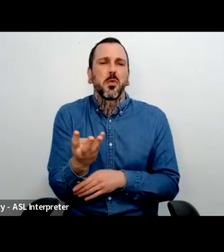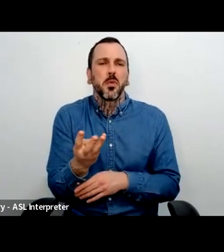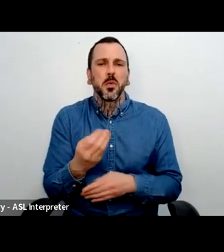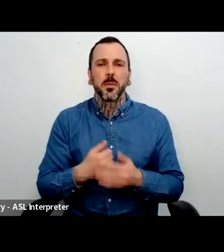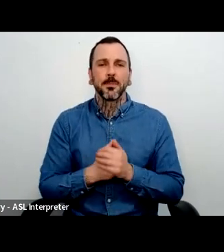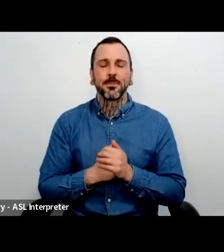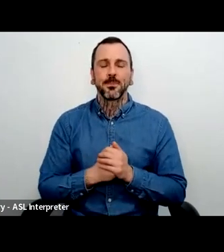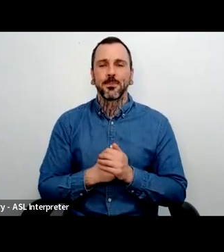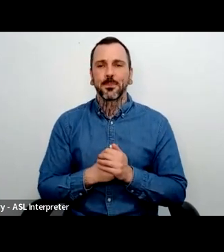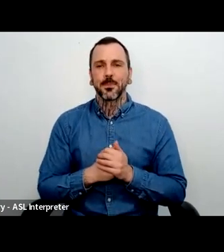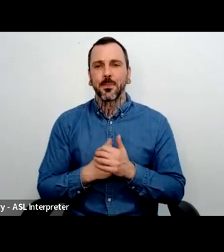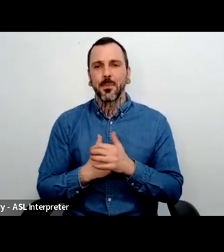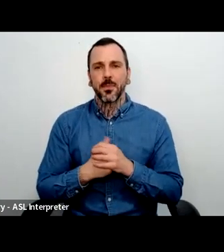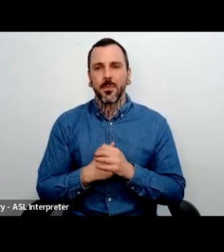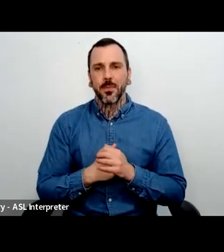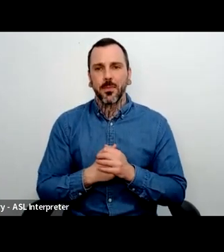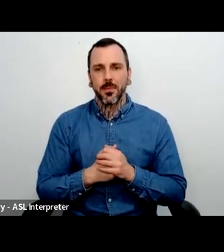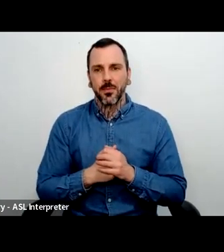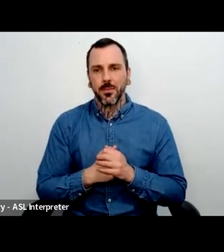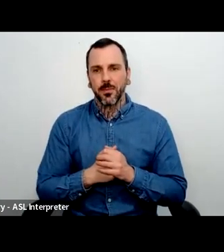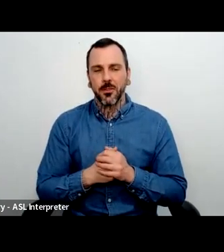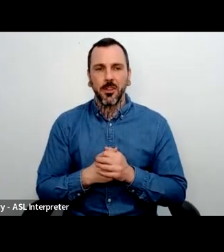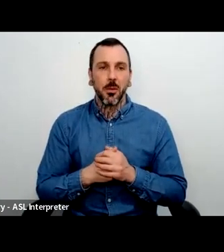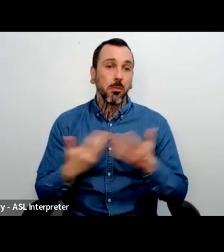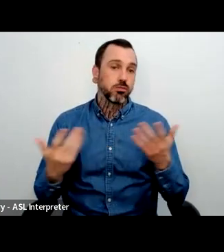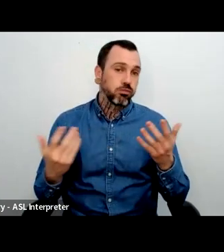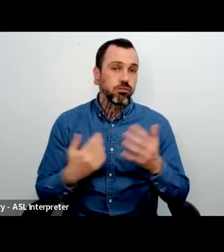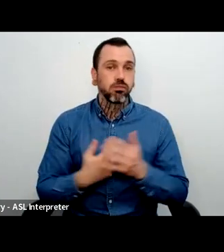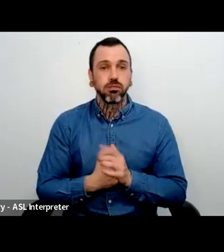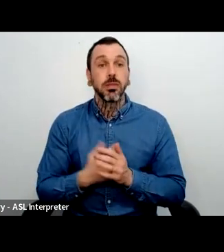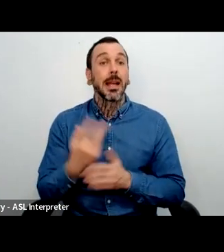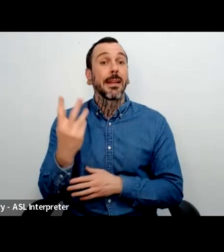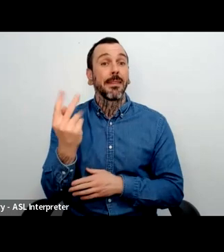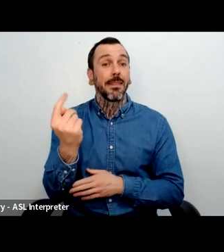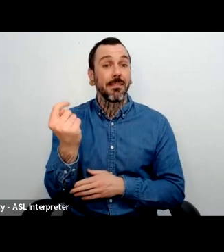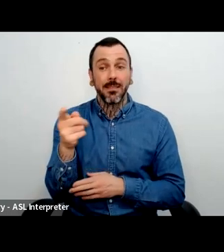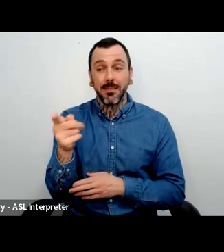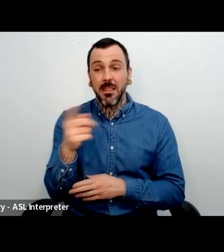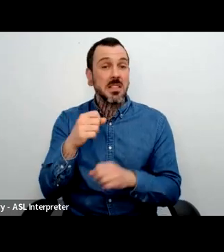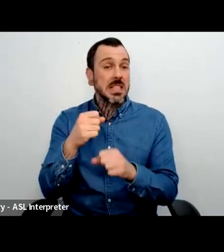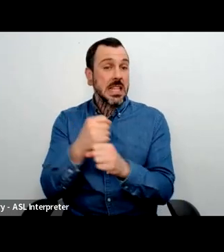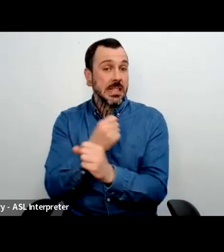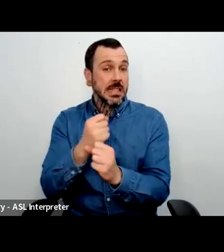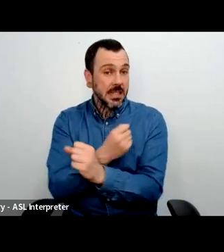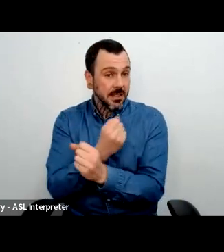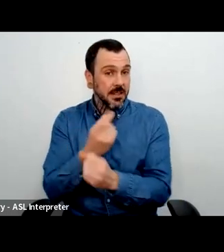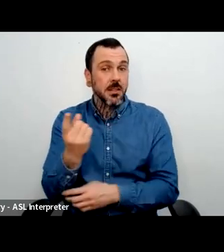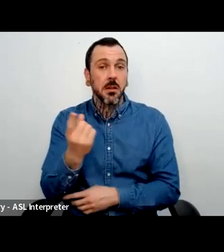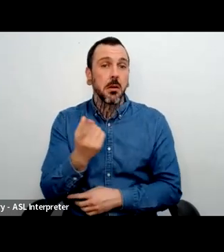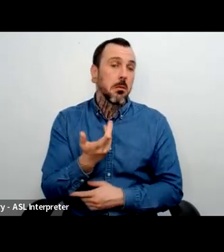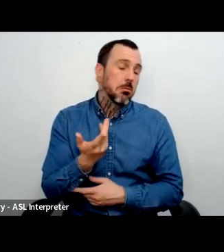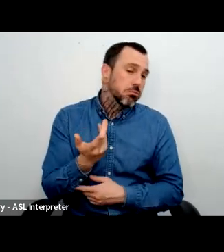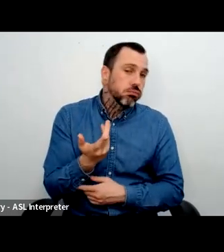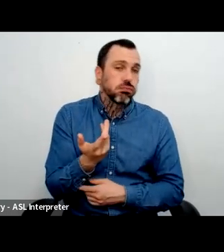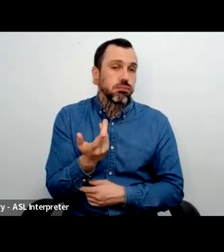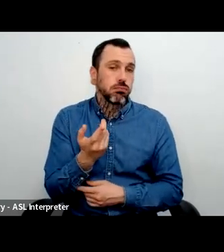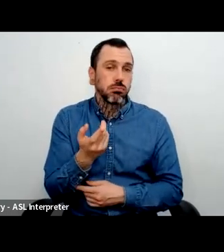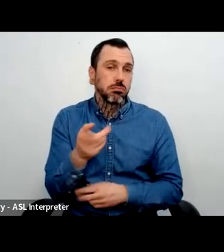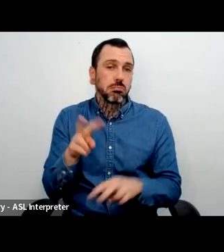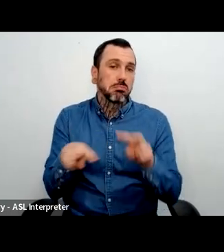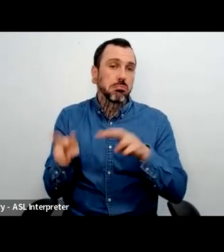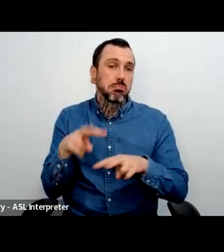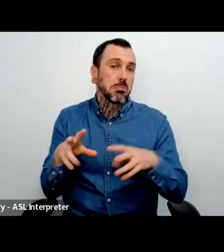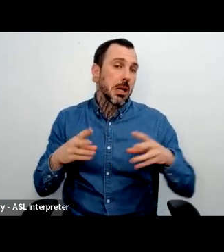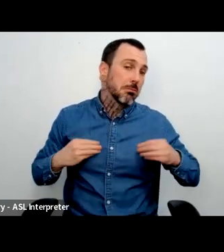you know, you can take data for what it's worth, but a lot of the kind of studies that people are doing on audience behavior